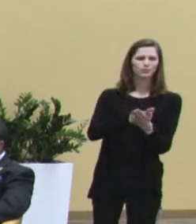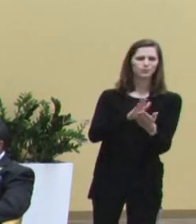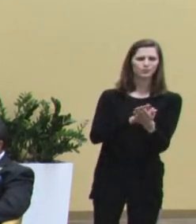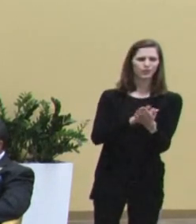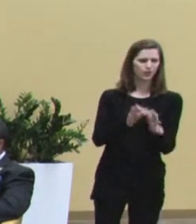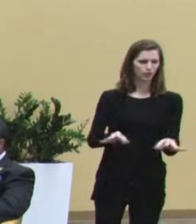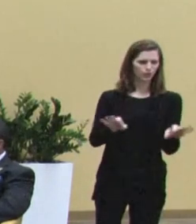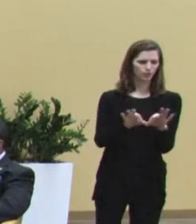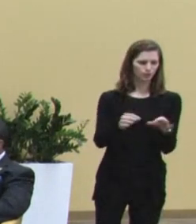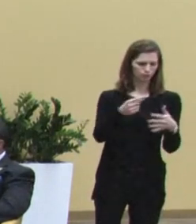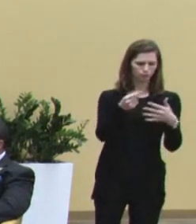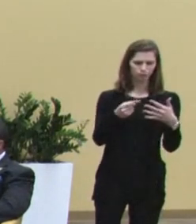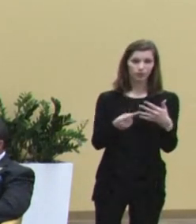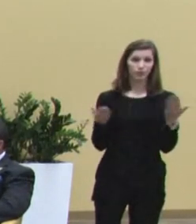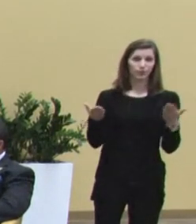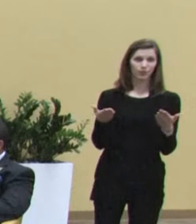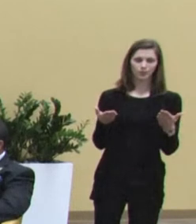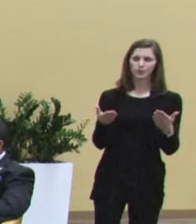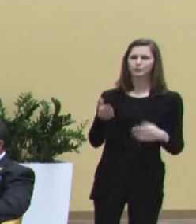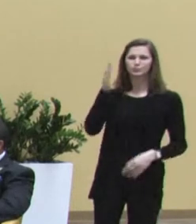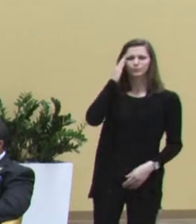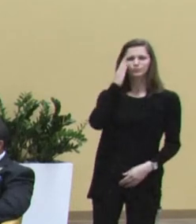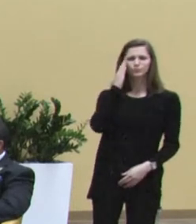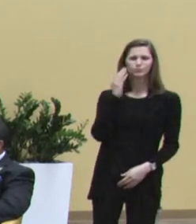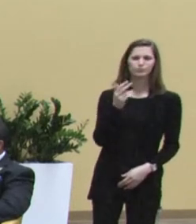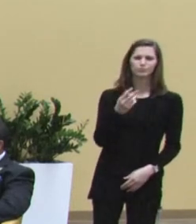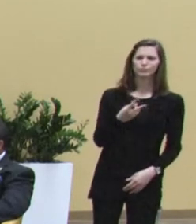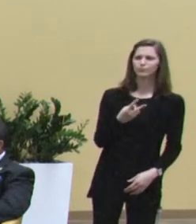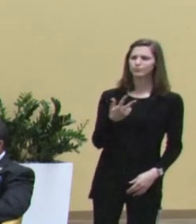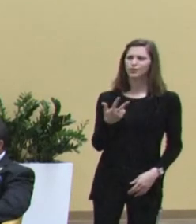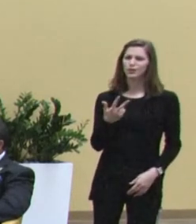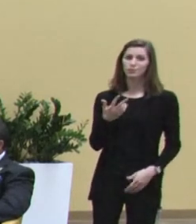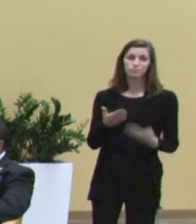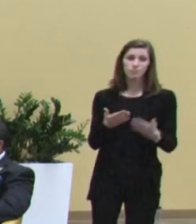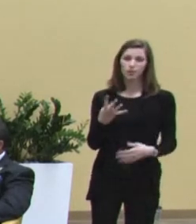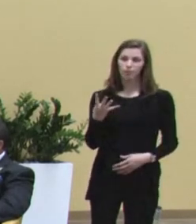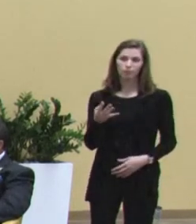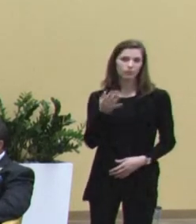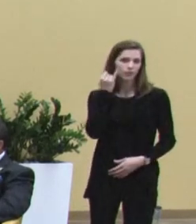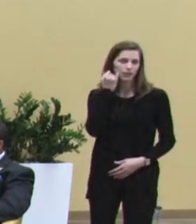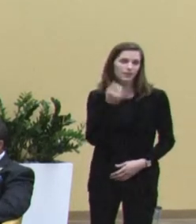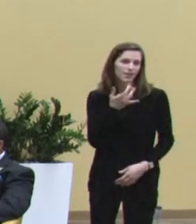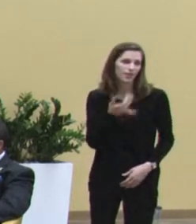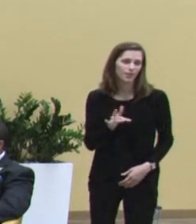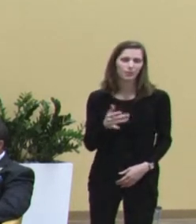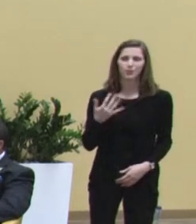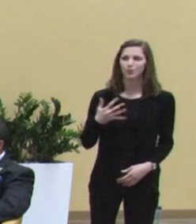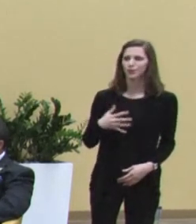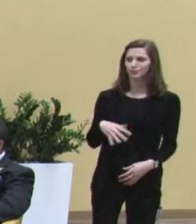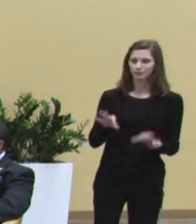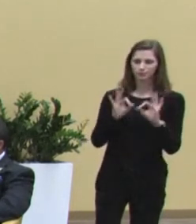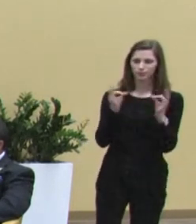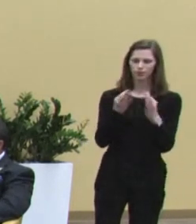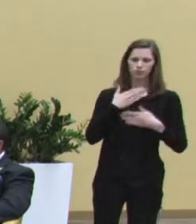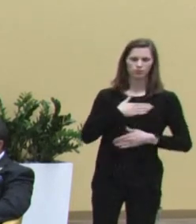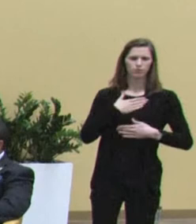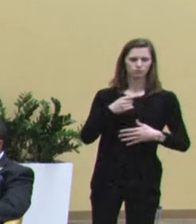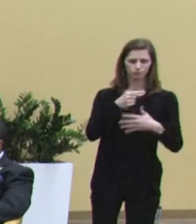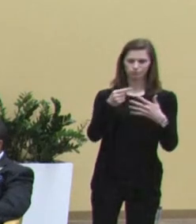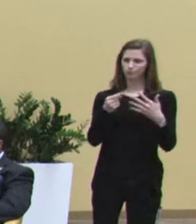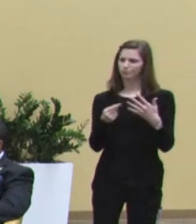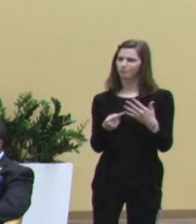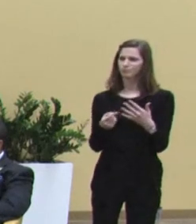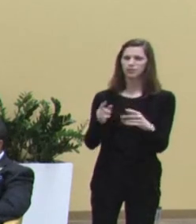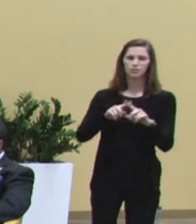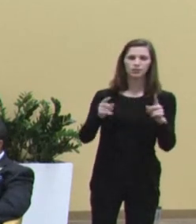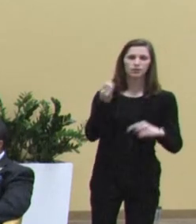important civil rights leaders. We probably know two or three. Four, if you get very lucky or raised in a family that preaches these things. But if you go to